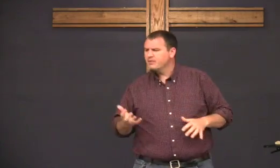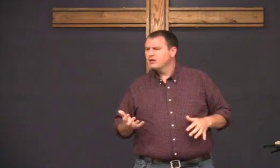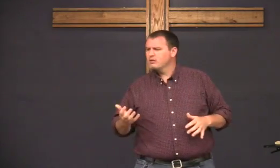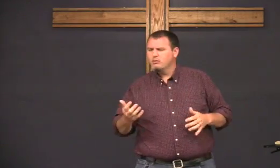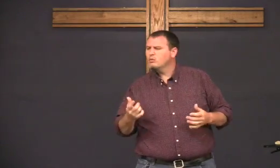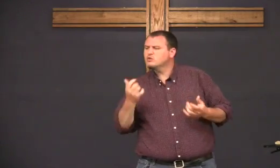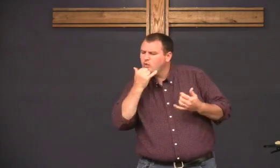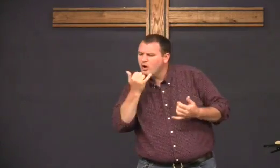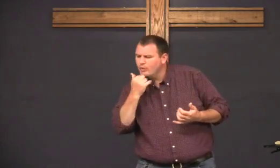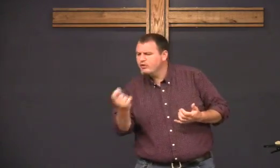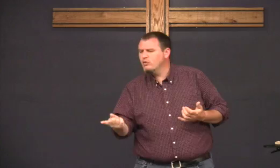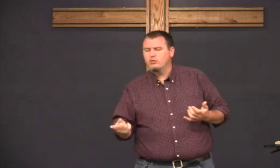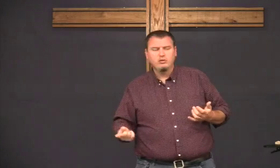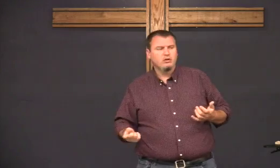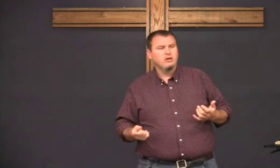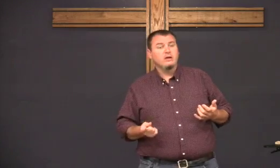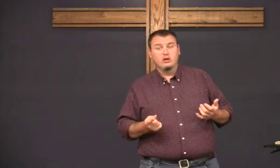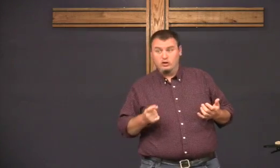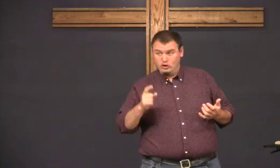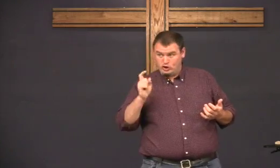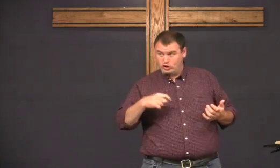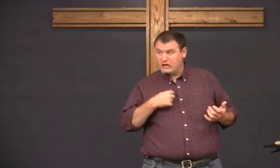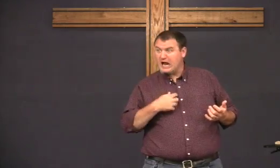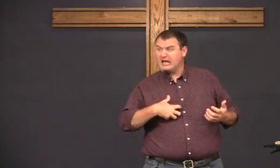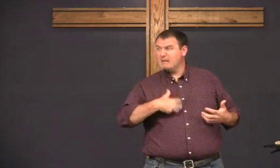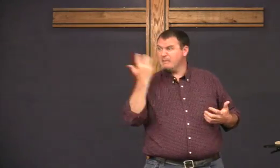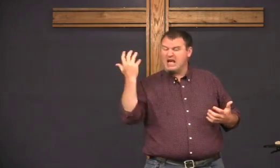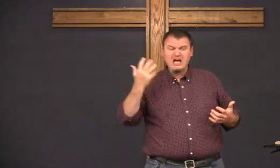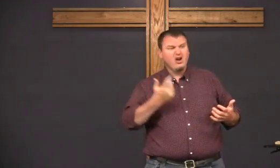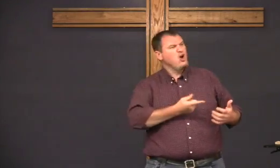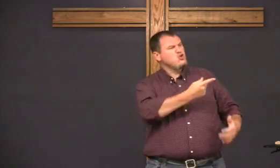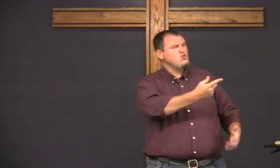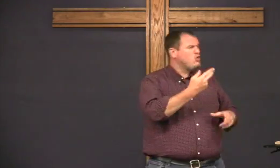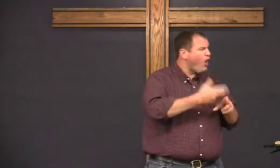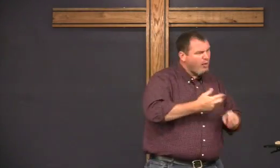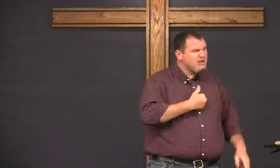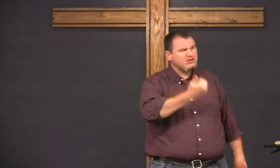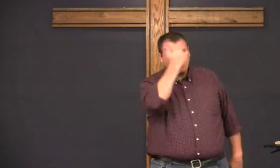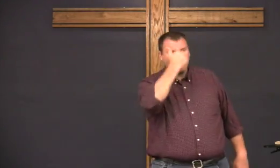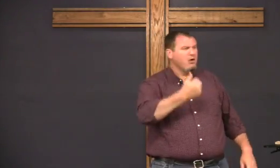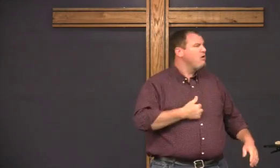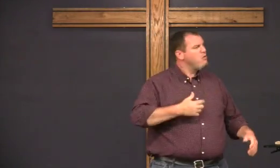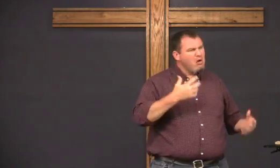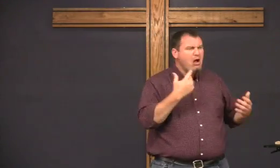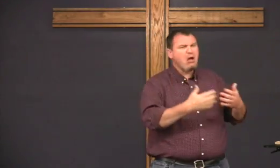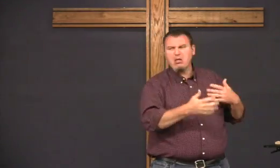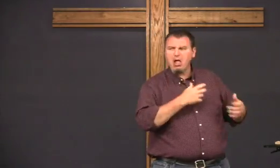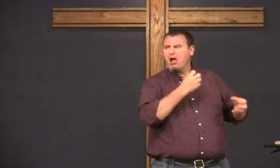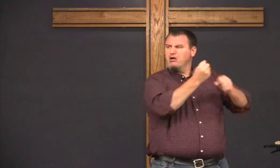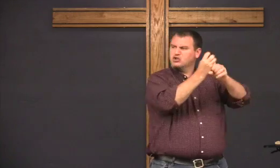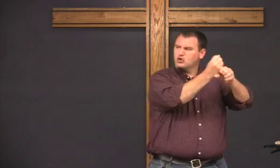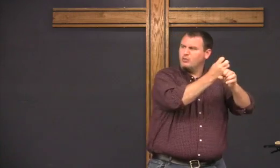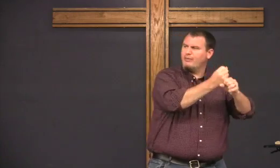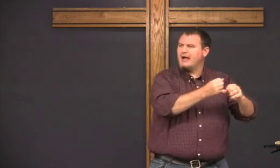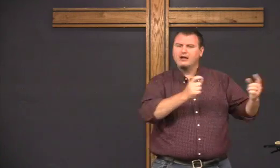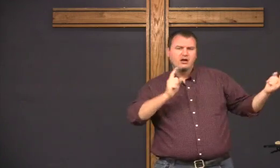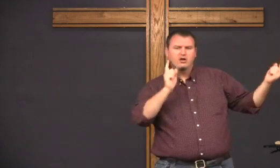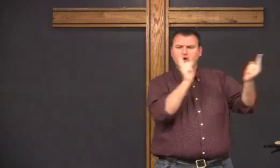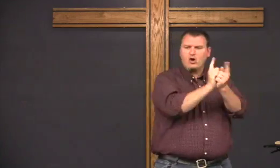up, what's wrong with you? Should I get mad? You call me dumb. Blah, blah, blah. Chew him back,